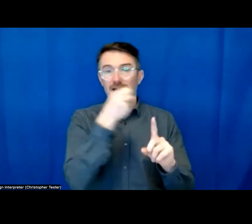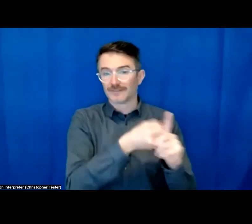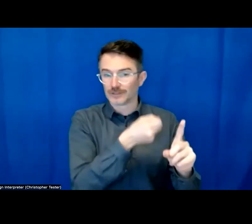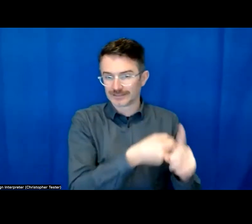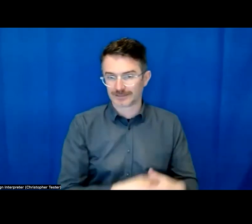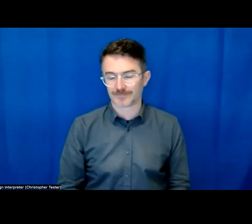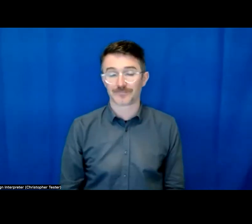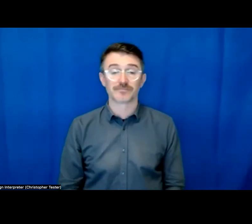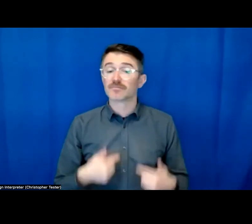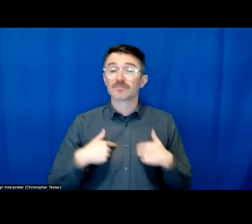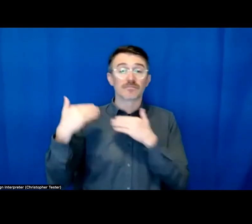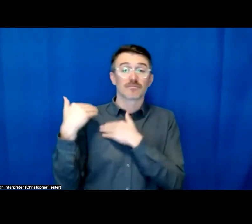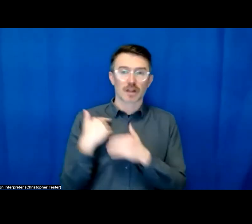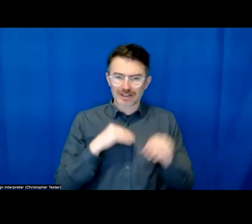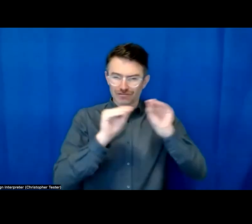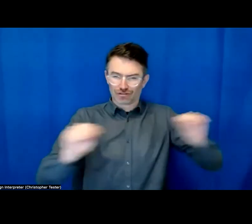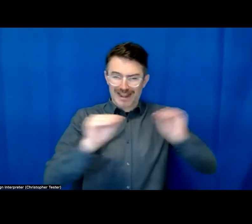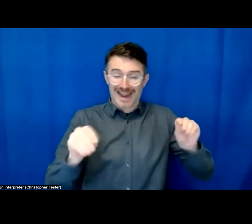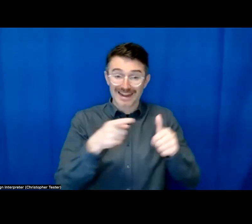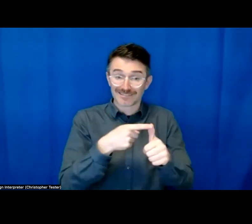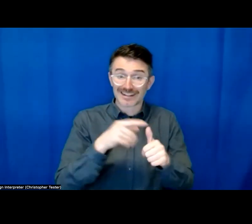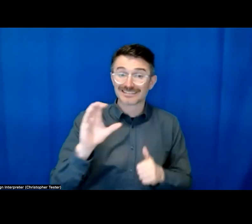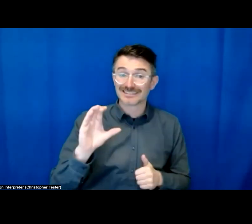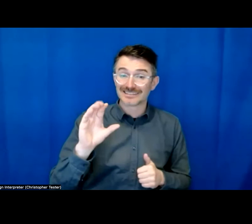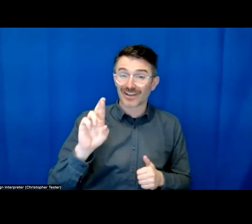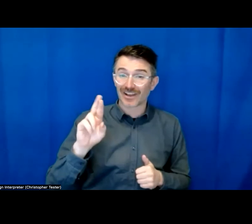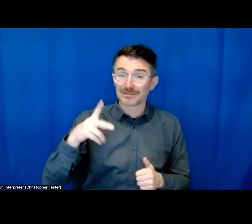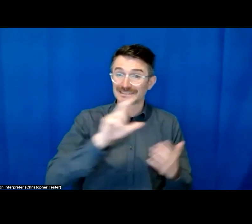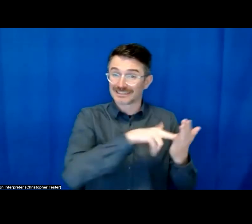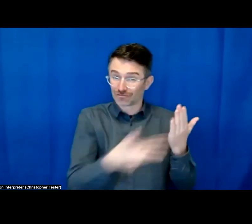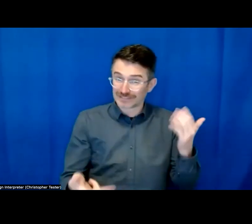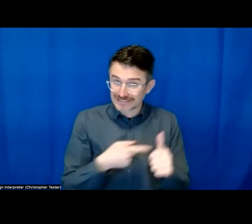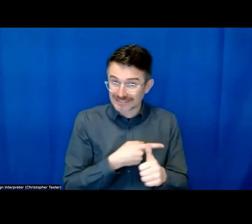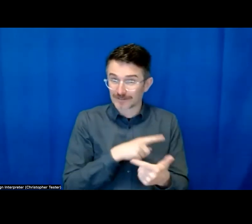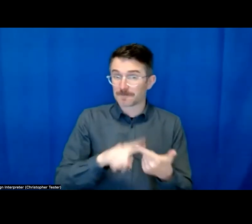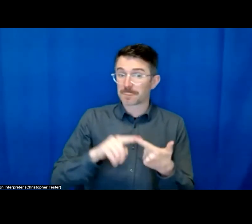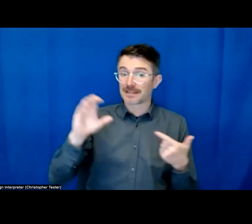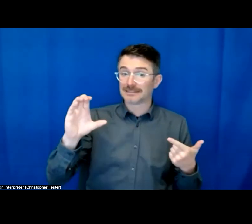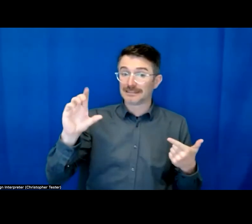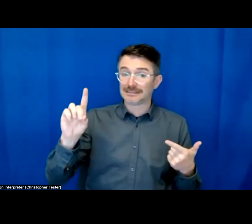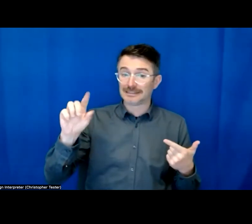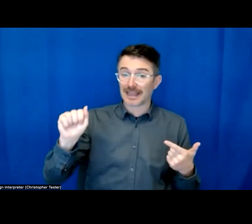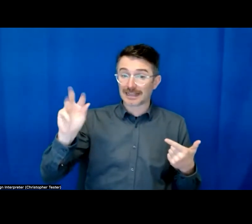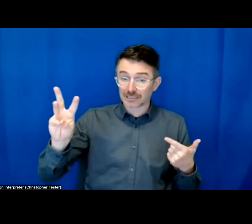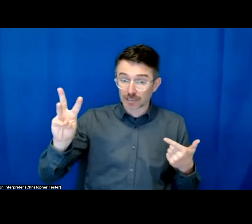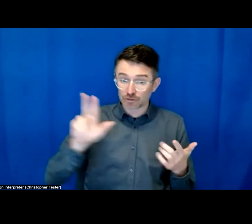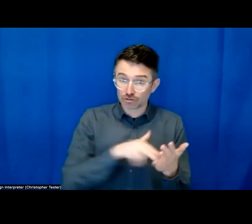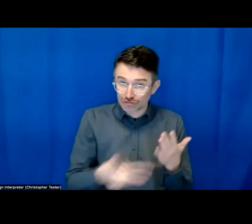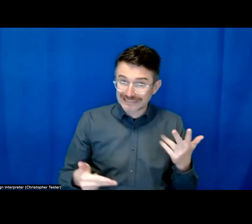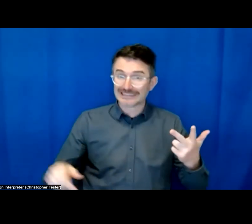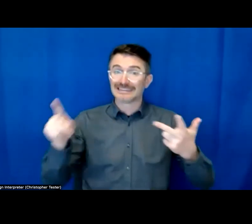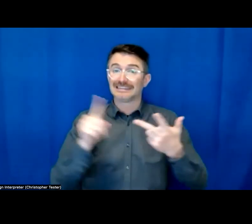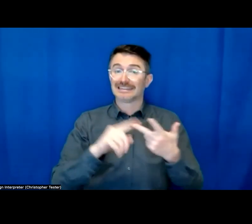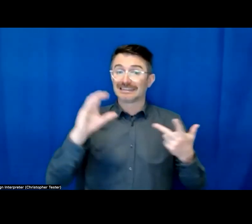and CRC, training on community organizer, and training on lobbying and advocacy. We carried out this